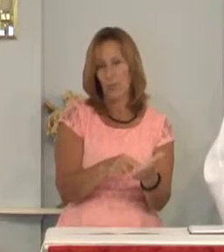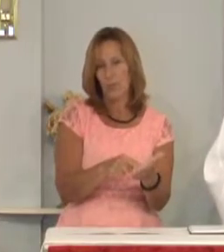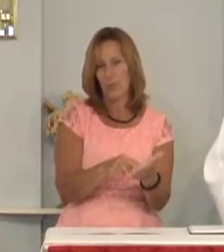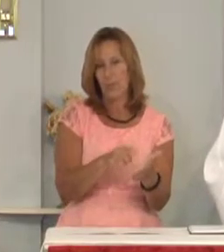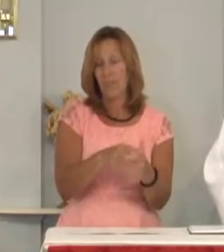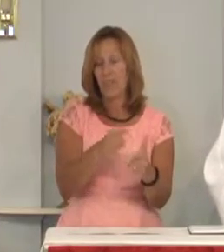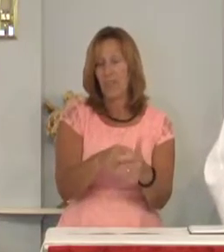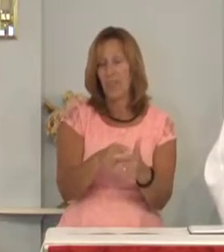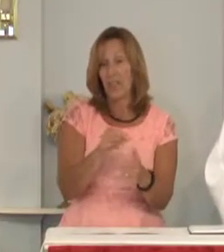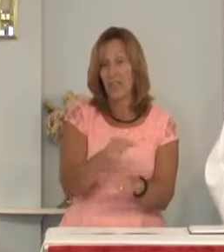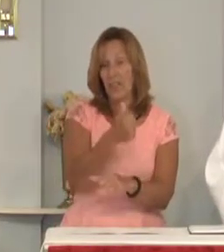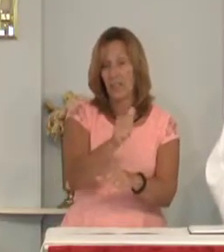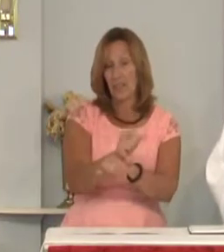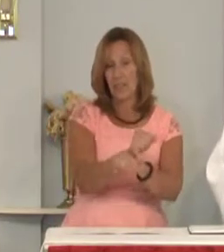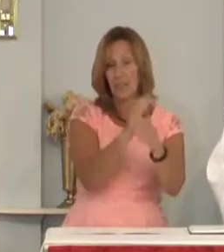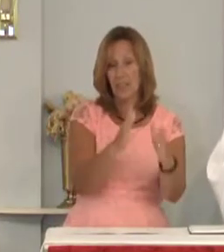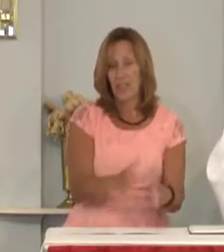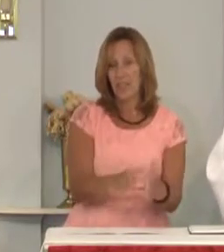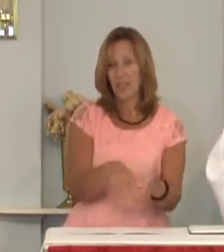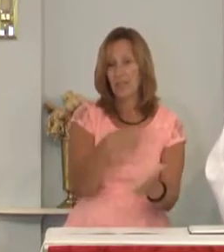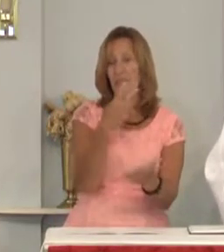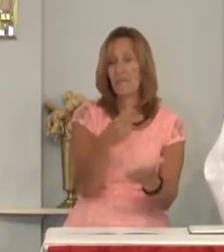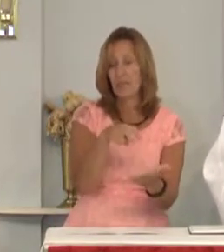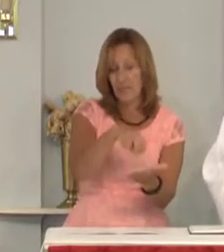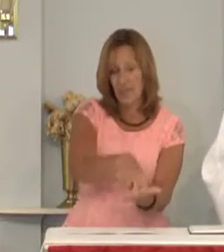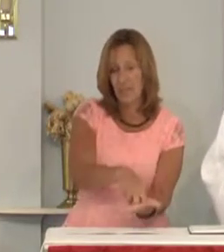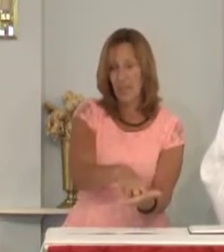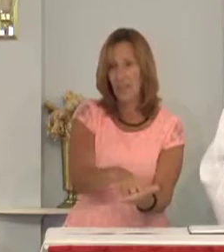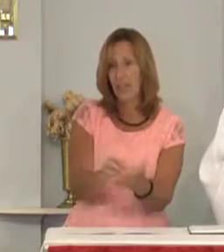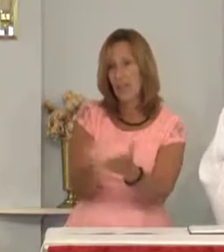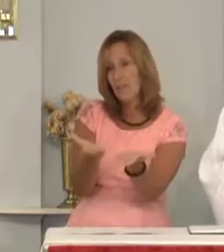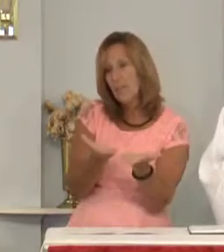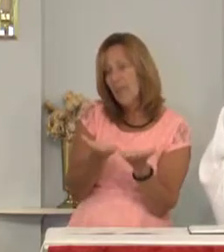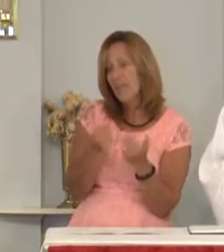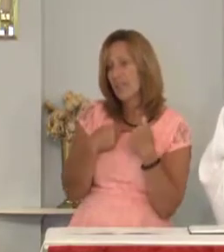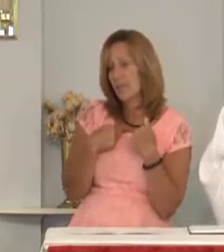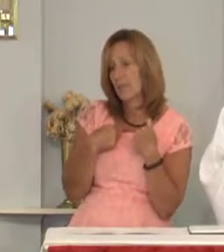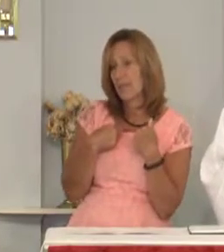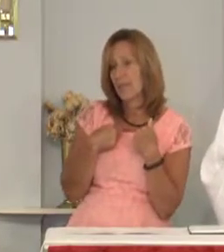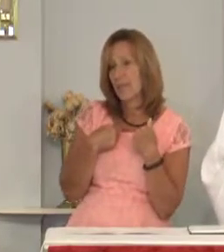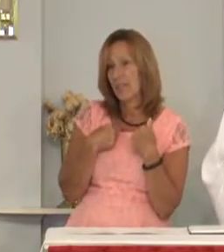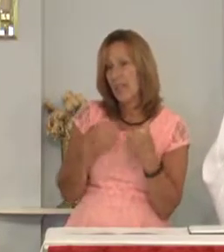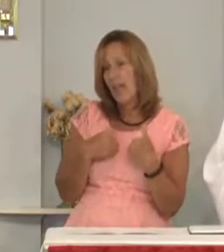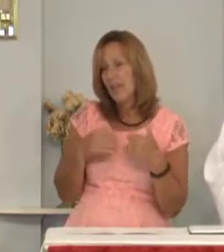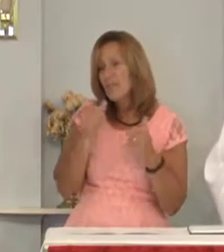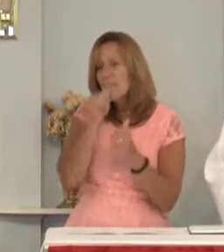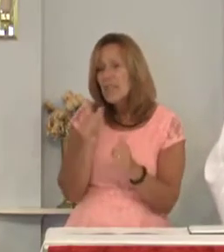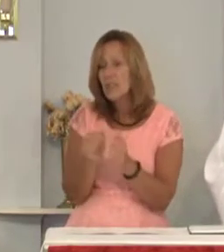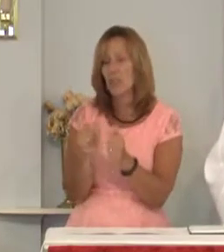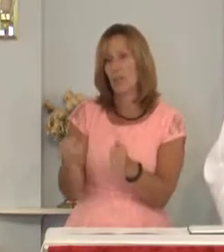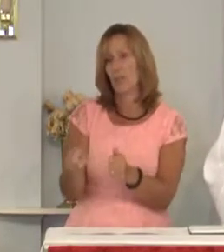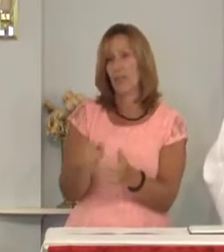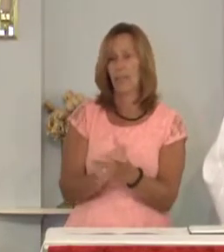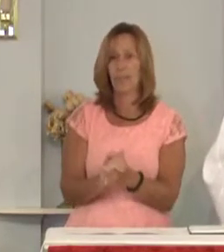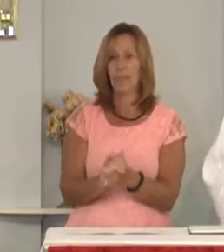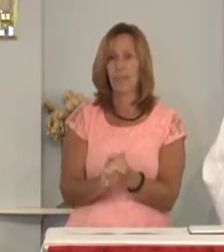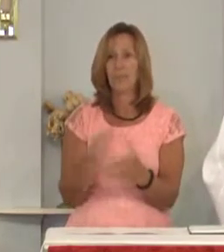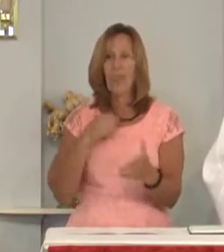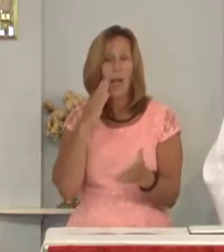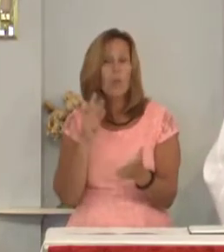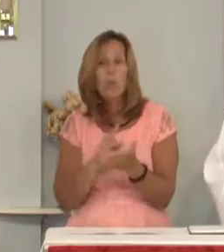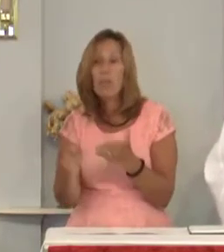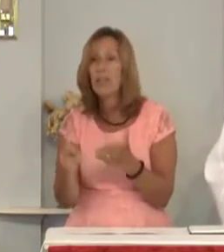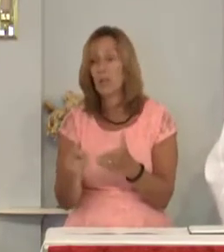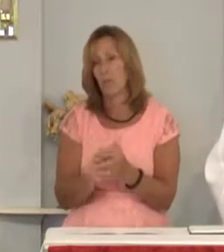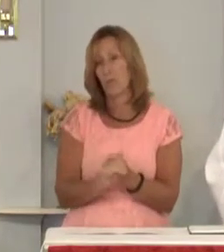Then his fellow slave fell down and pleaded with him, Have patience with me, and I